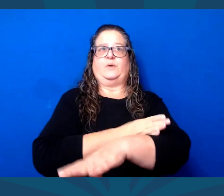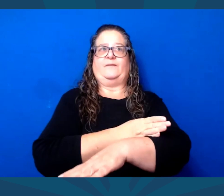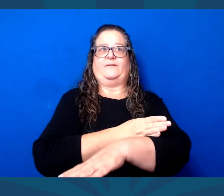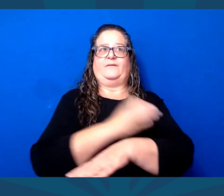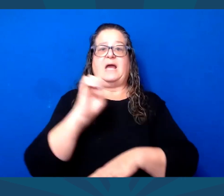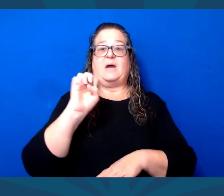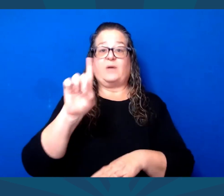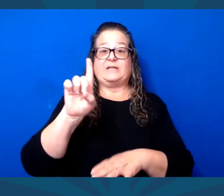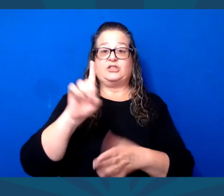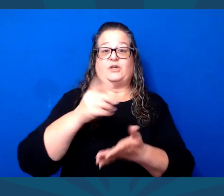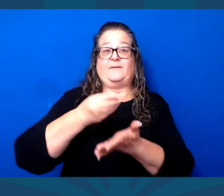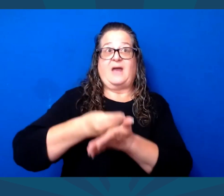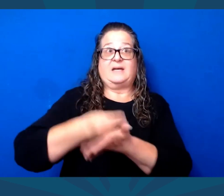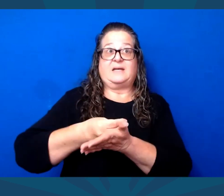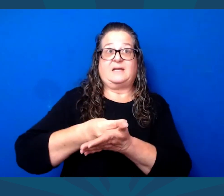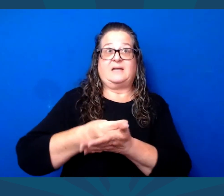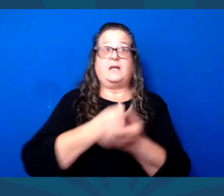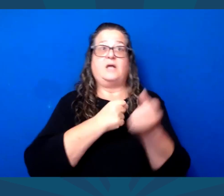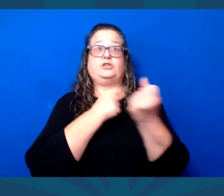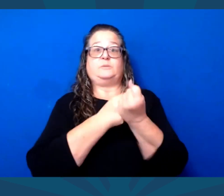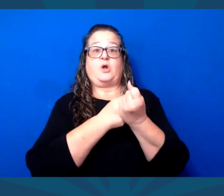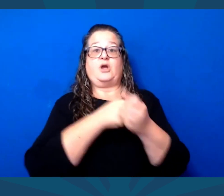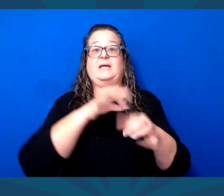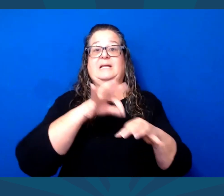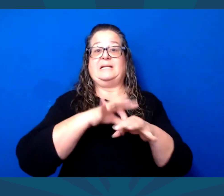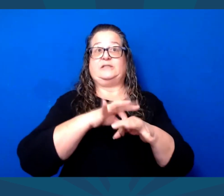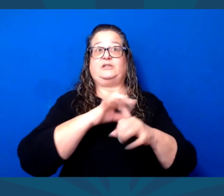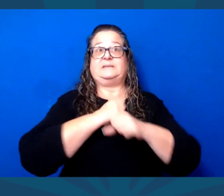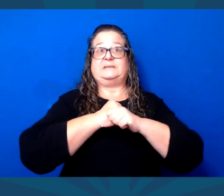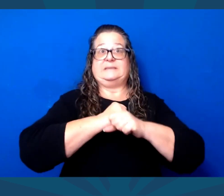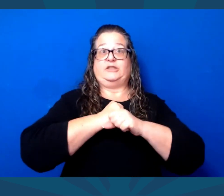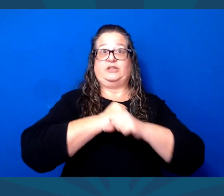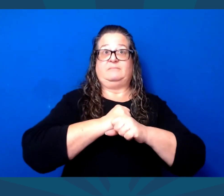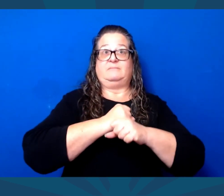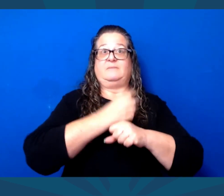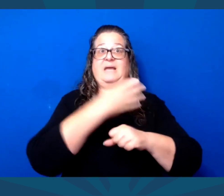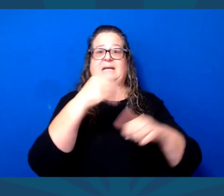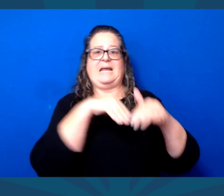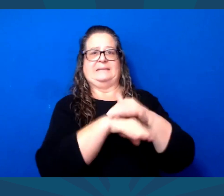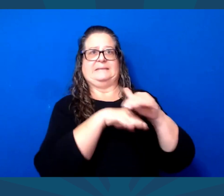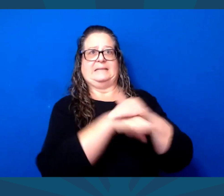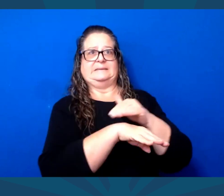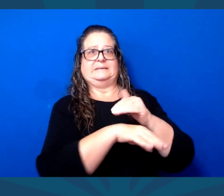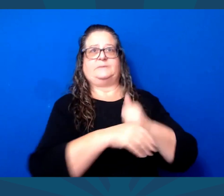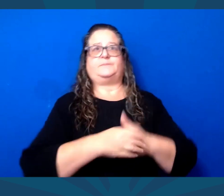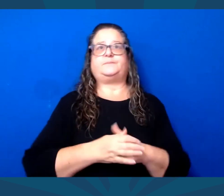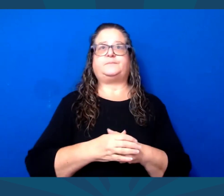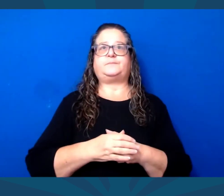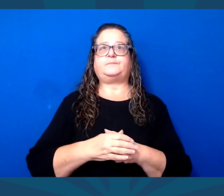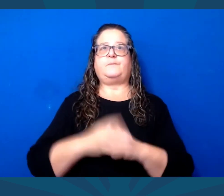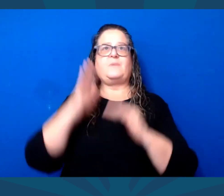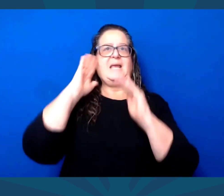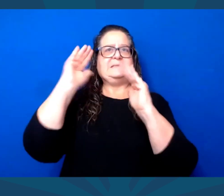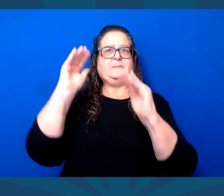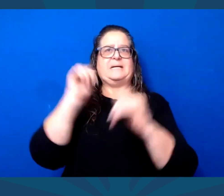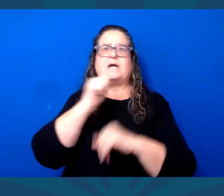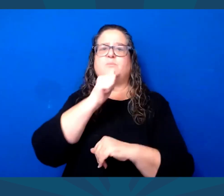by improving education funding, supporting elections security and